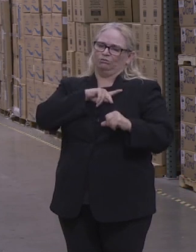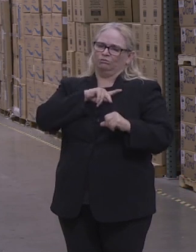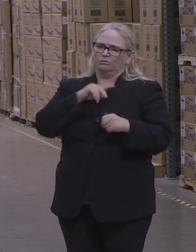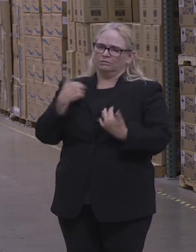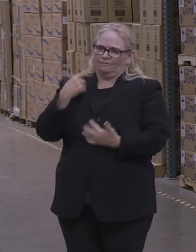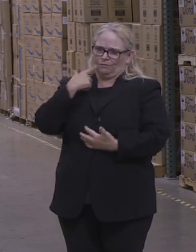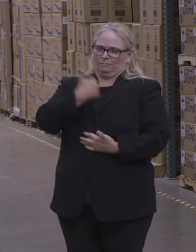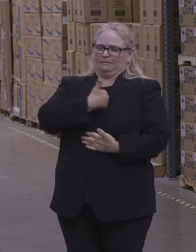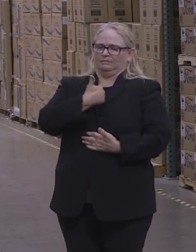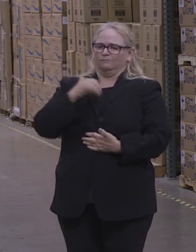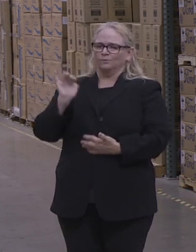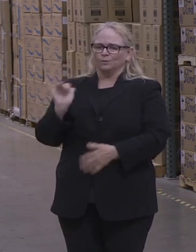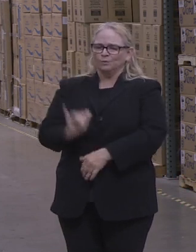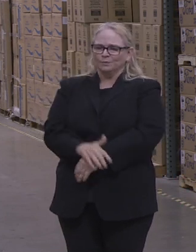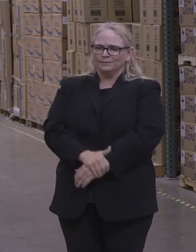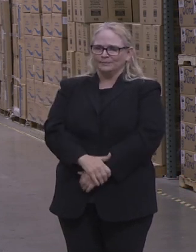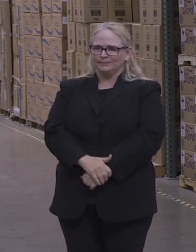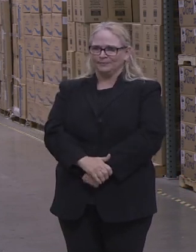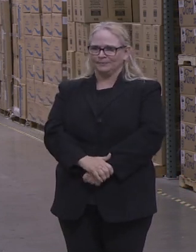Kaiser Health News.